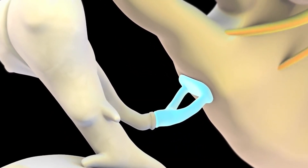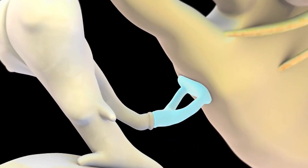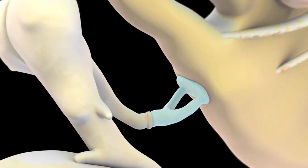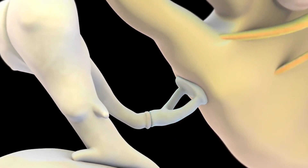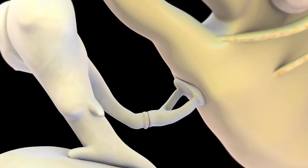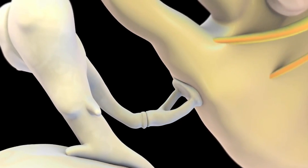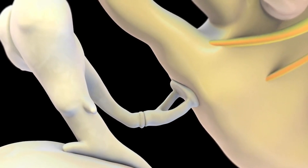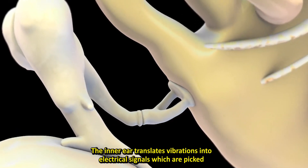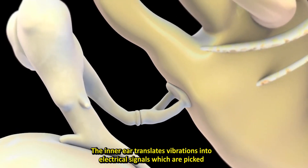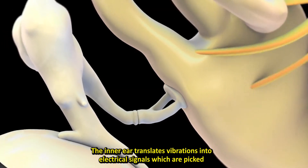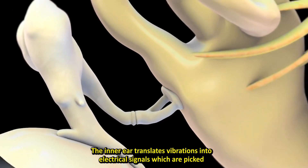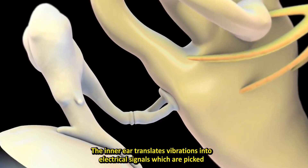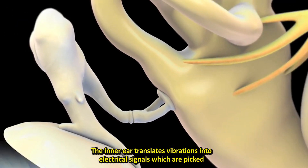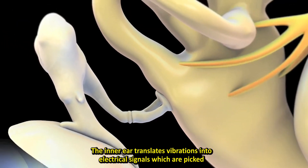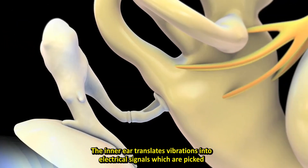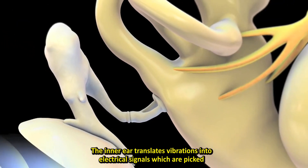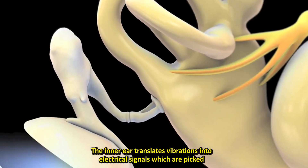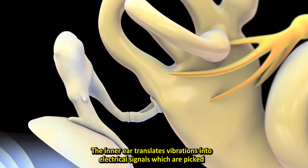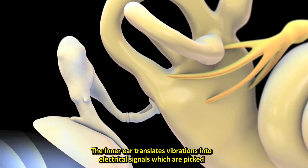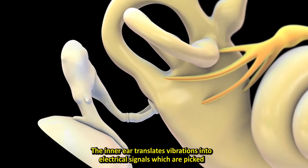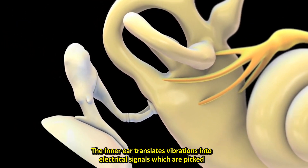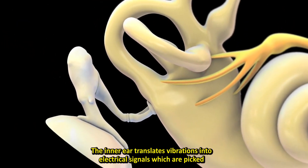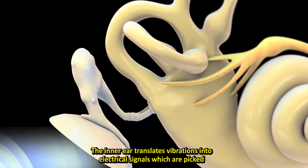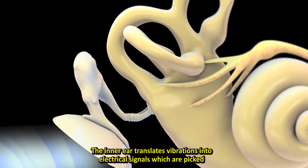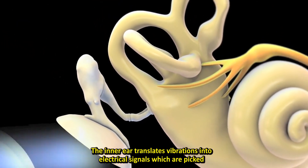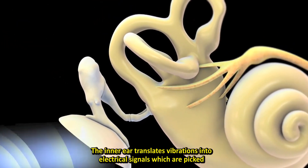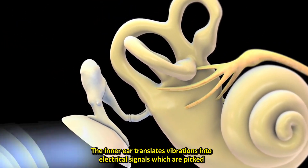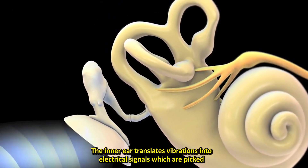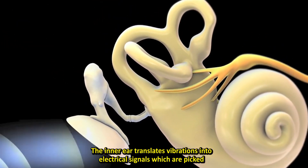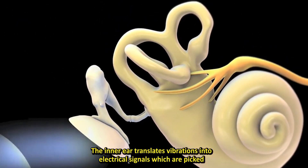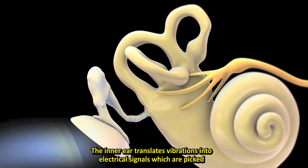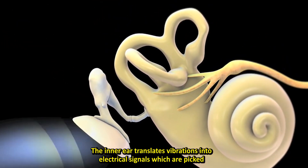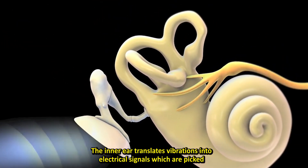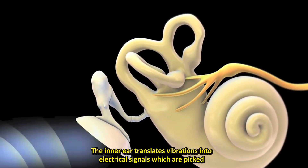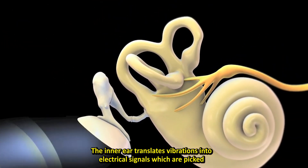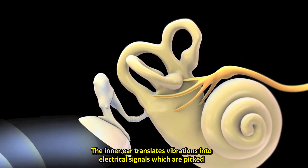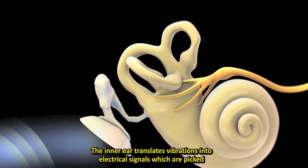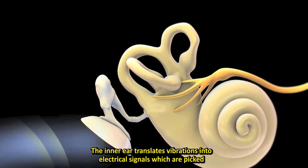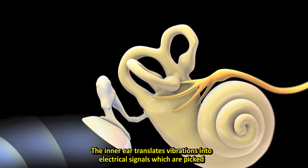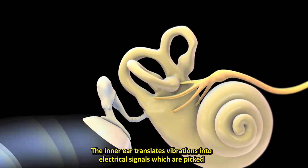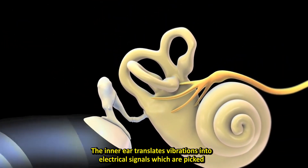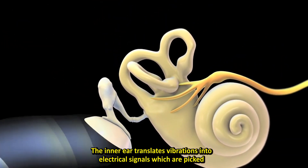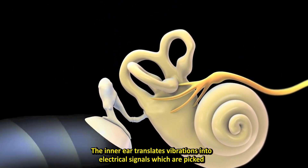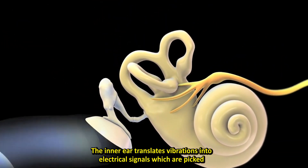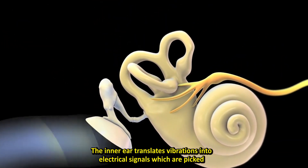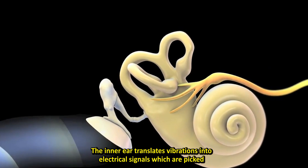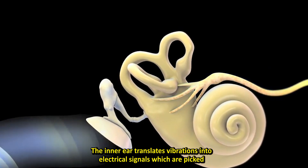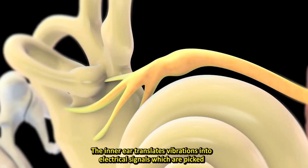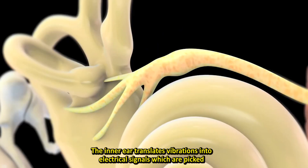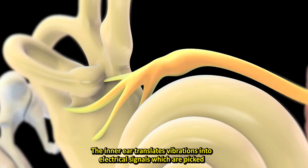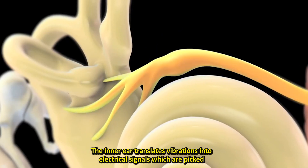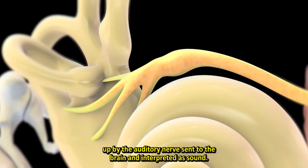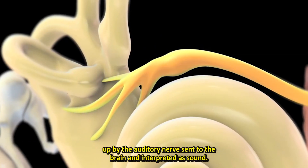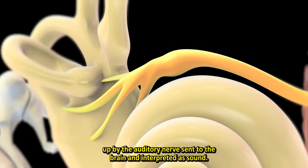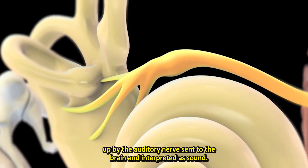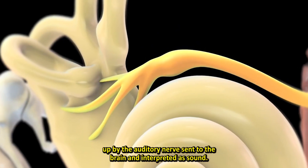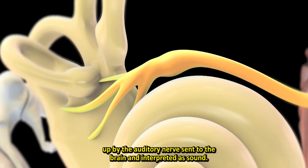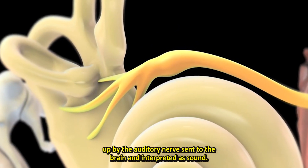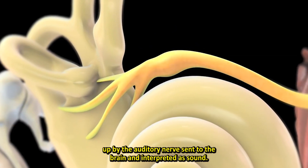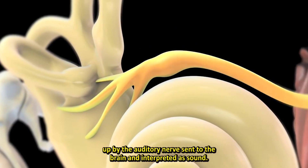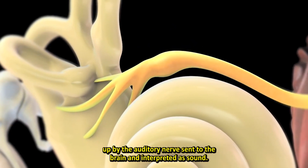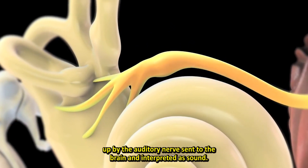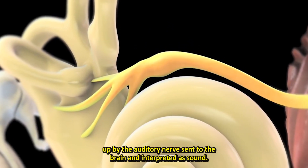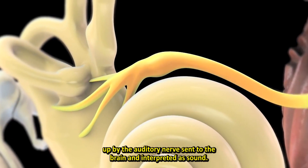the inner ear translates vibrations into electrical signals which are picked up by the